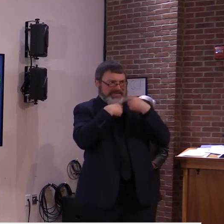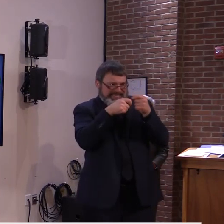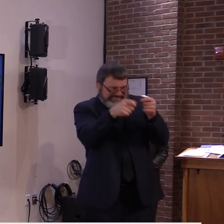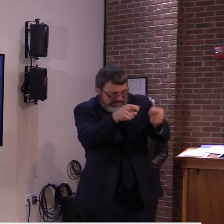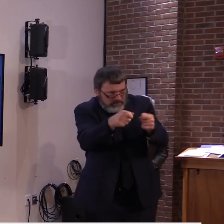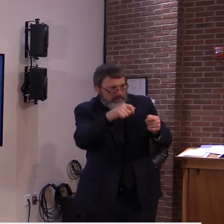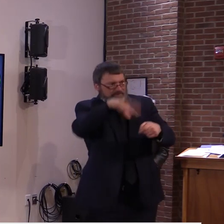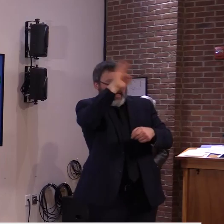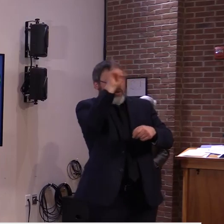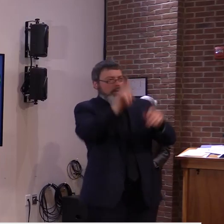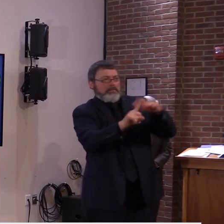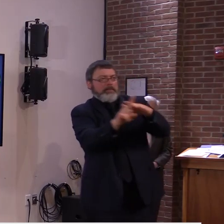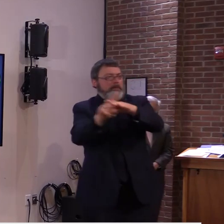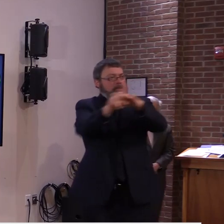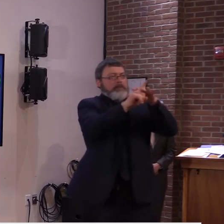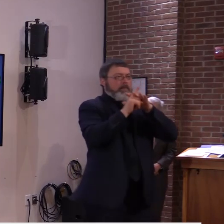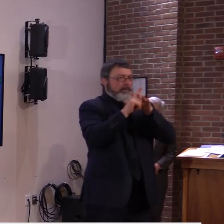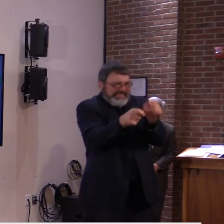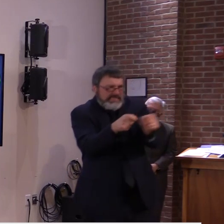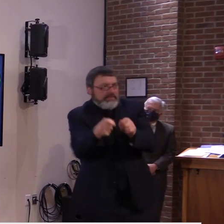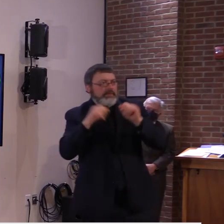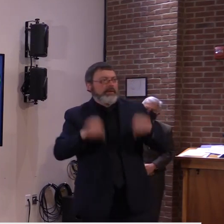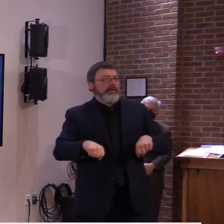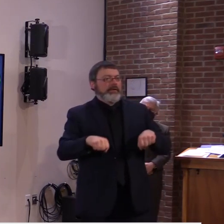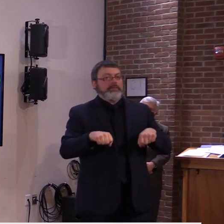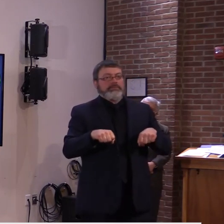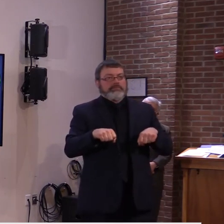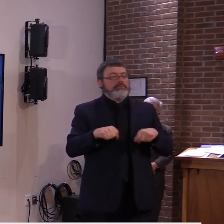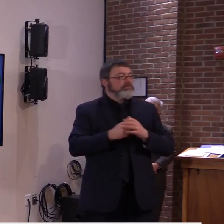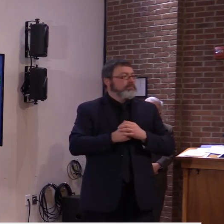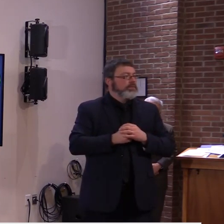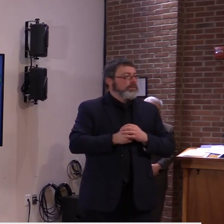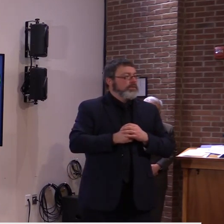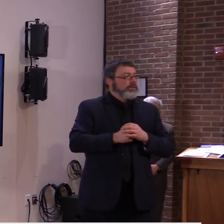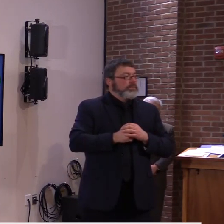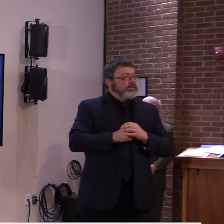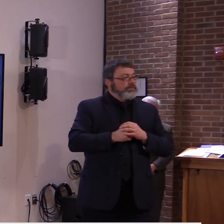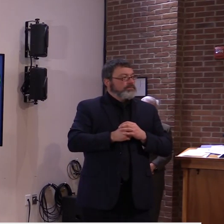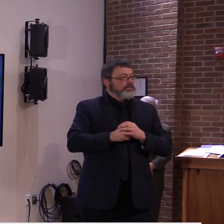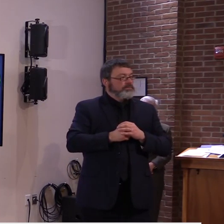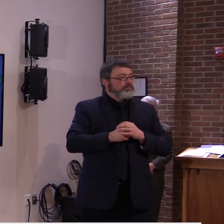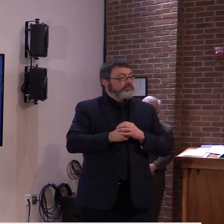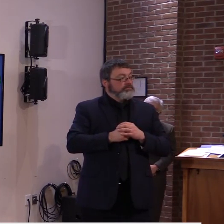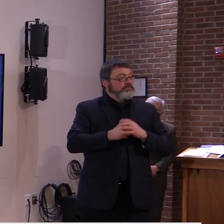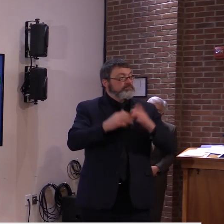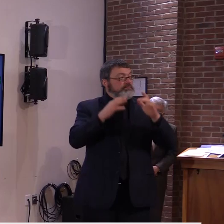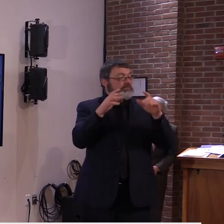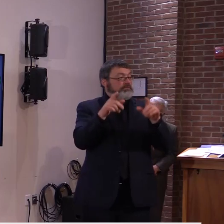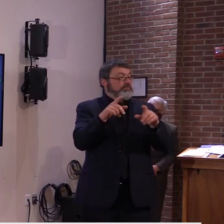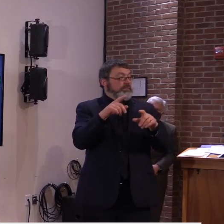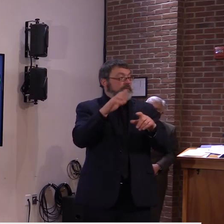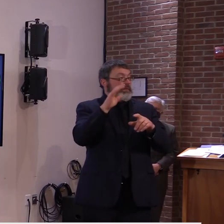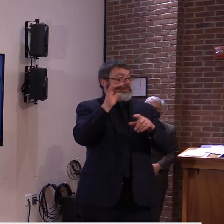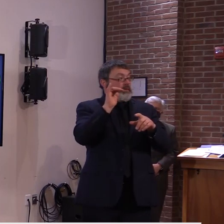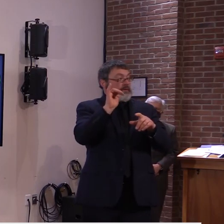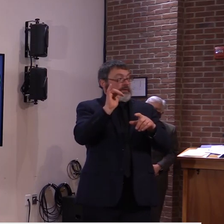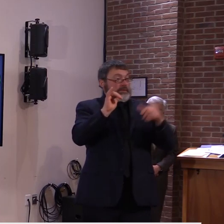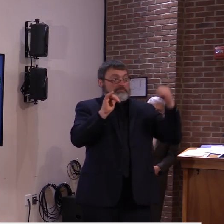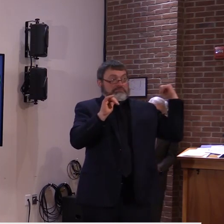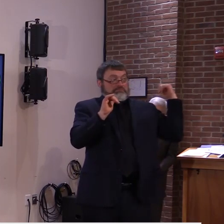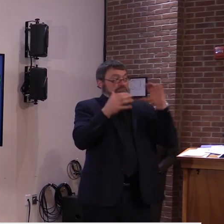heard, but just to repeat, for lower acuity assisted living and residential care facilities, twice weekly testing